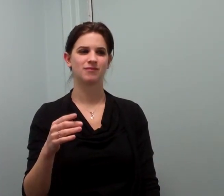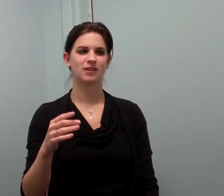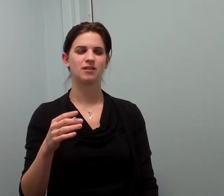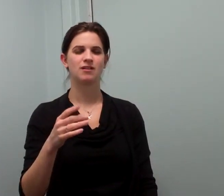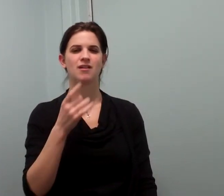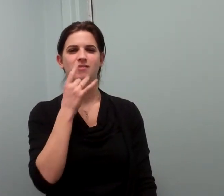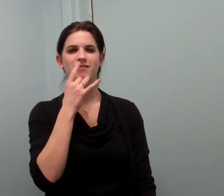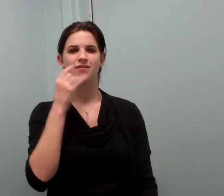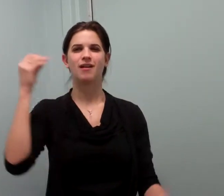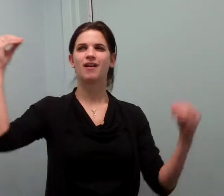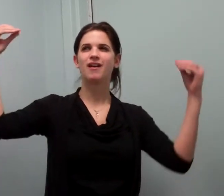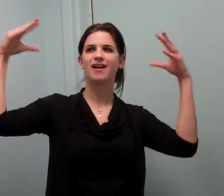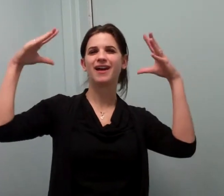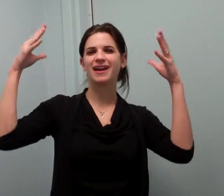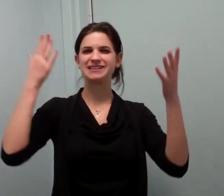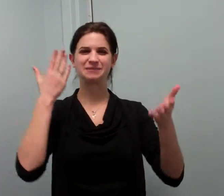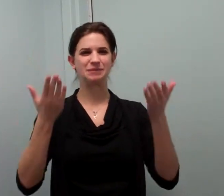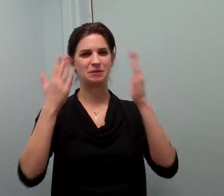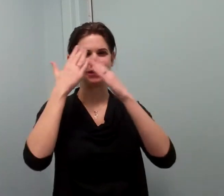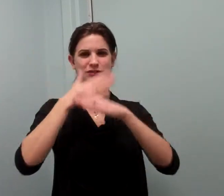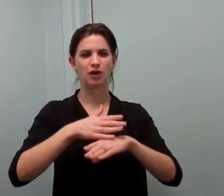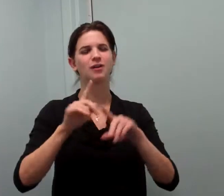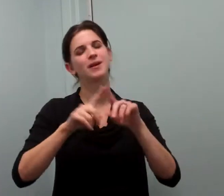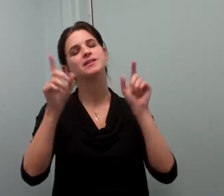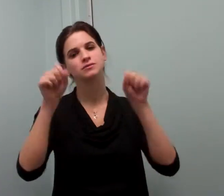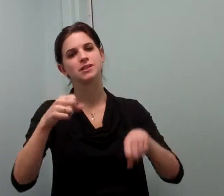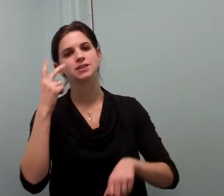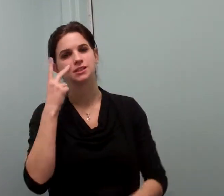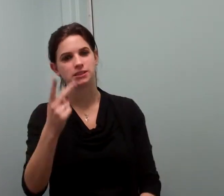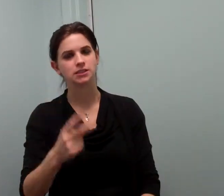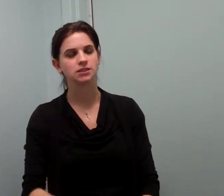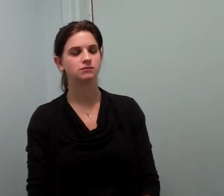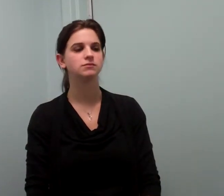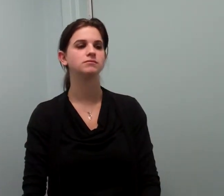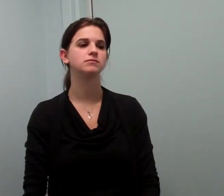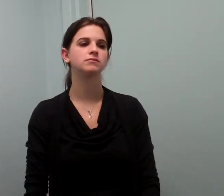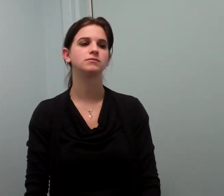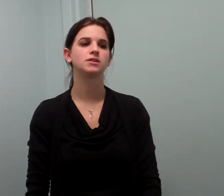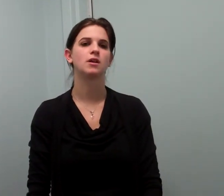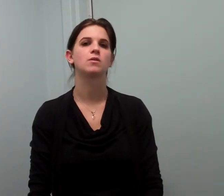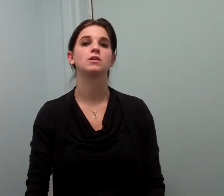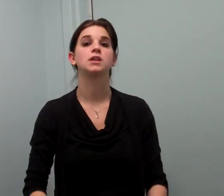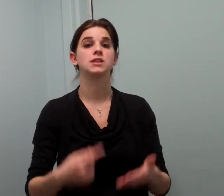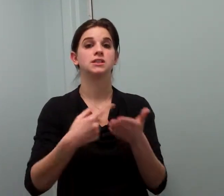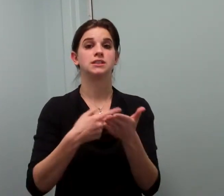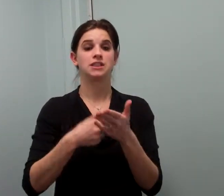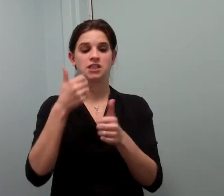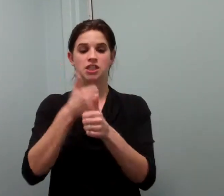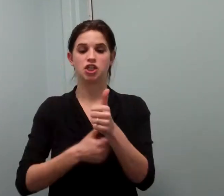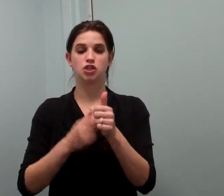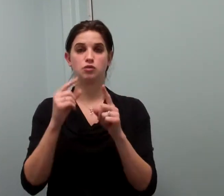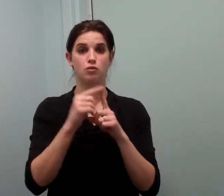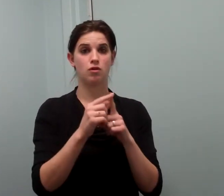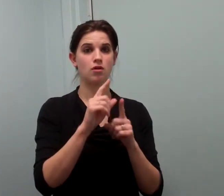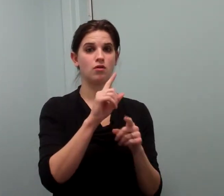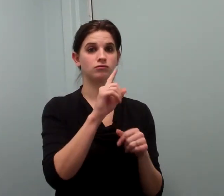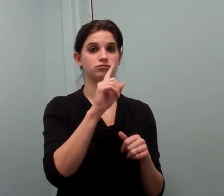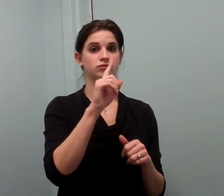it. And we're going to go through those words one at a time and make sure you understand each one of those. So copy it